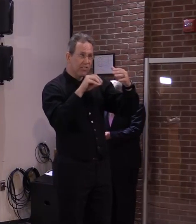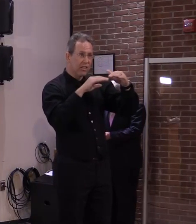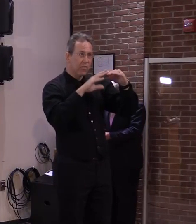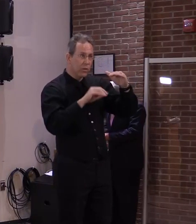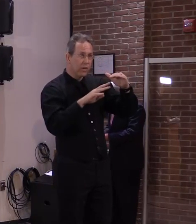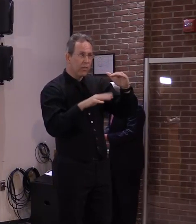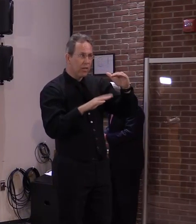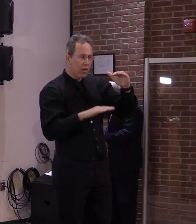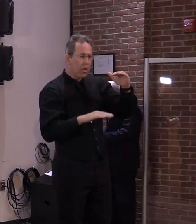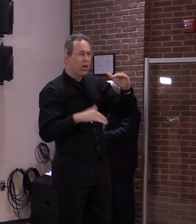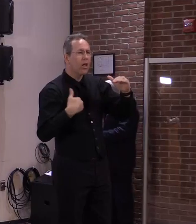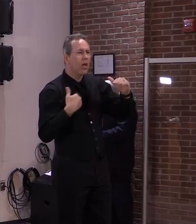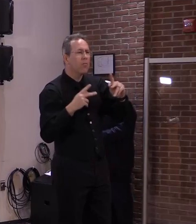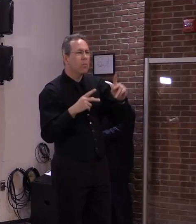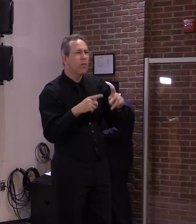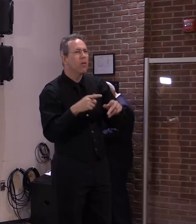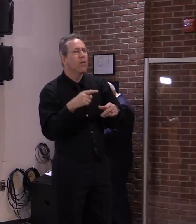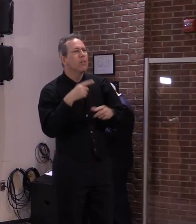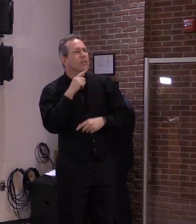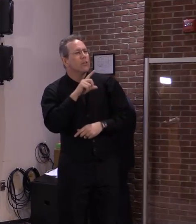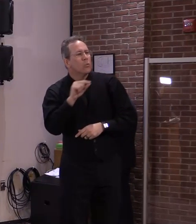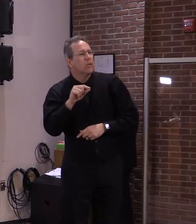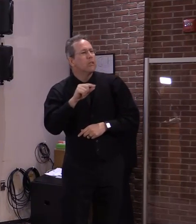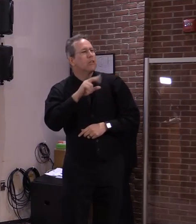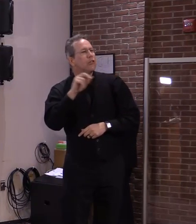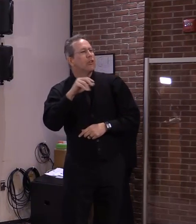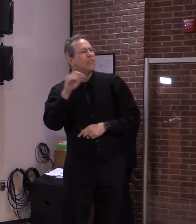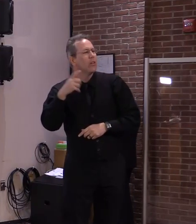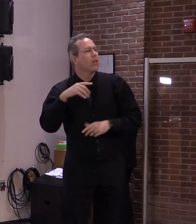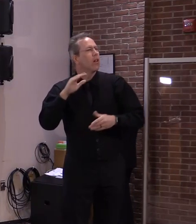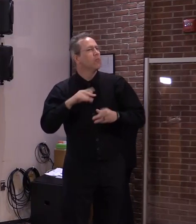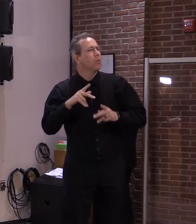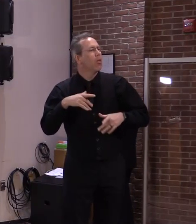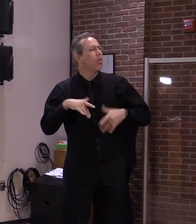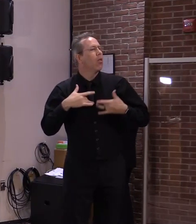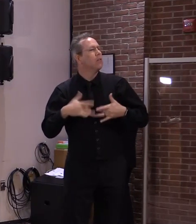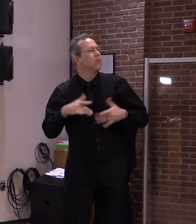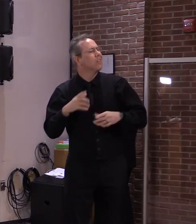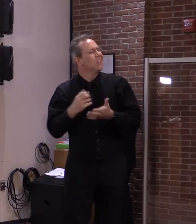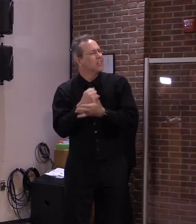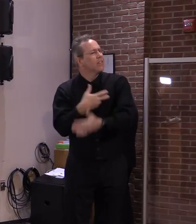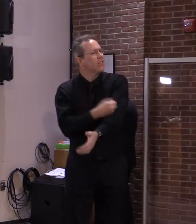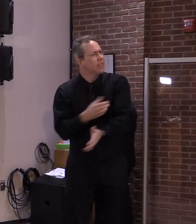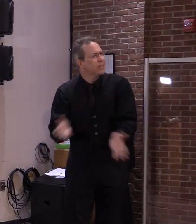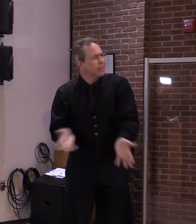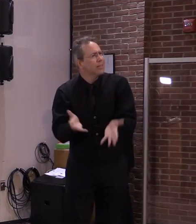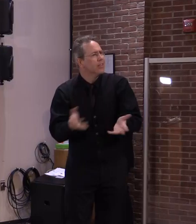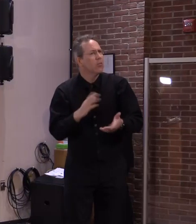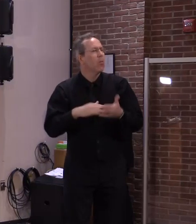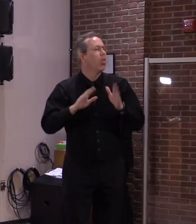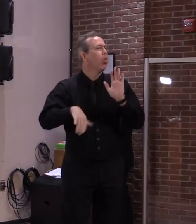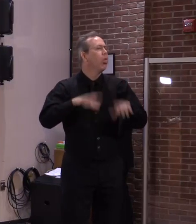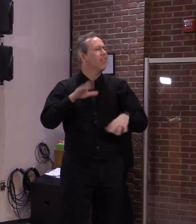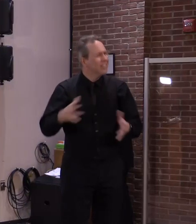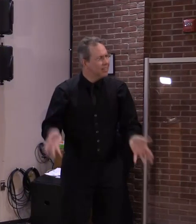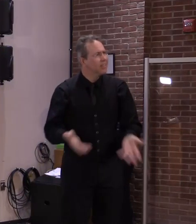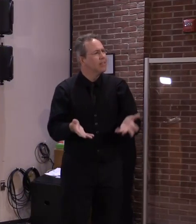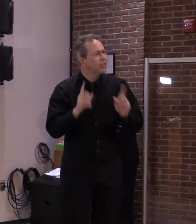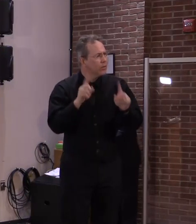COVID, it's not impossible. But importantly, even asymptomatic cases can have a ripple